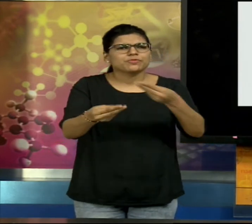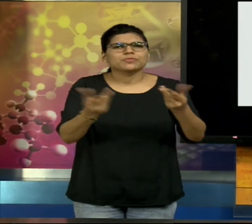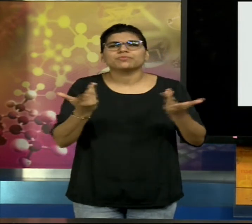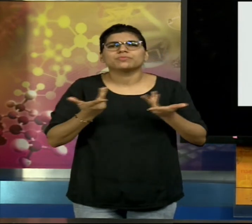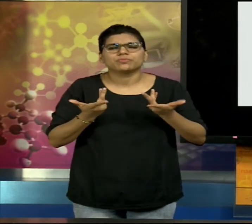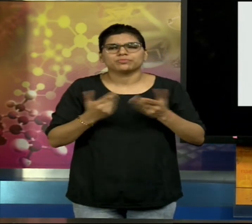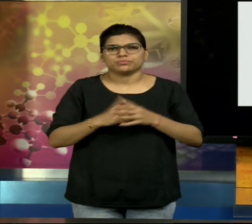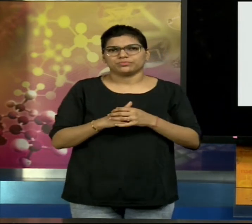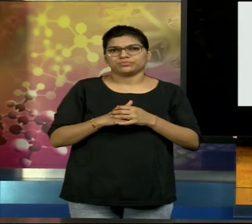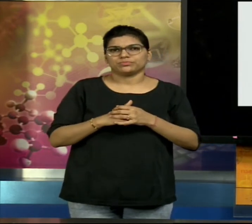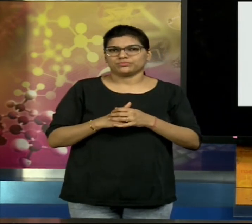Distribute.